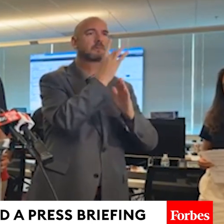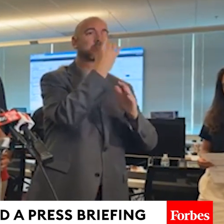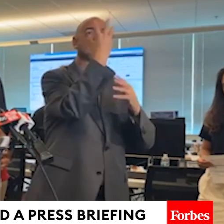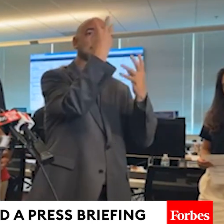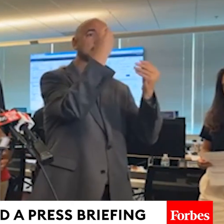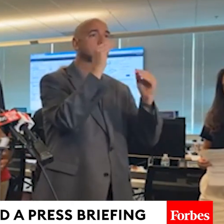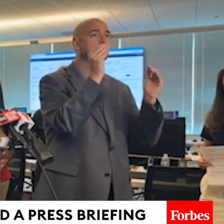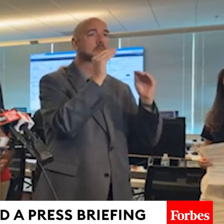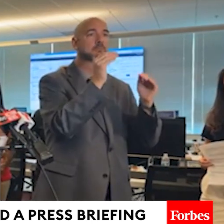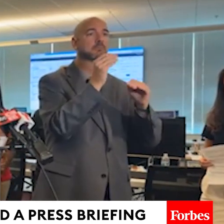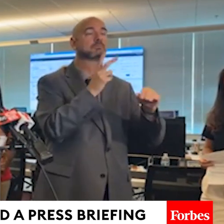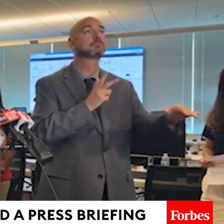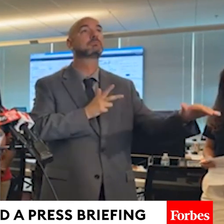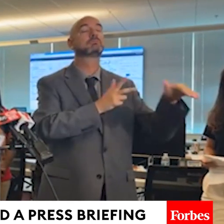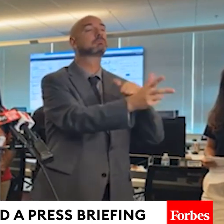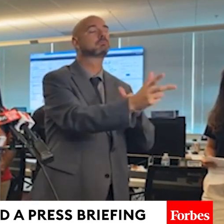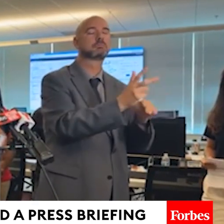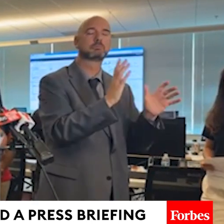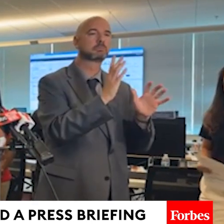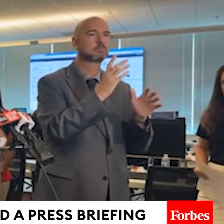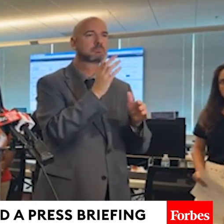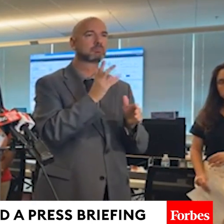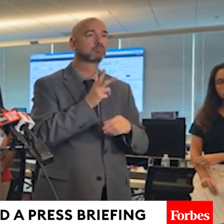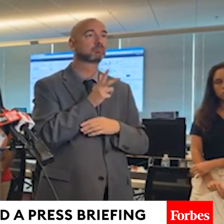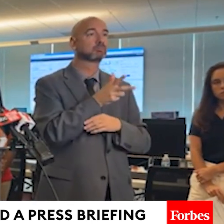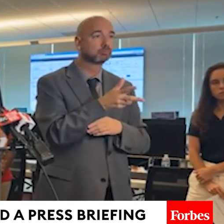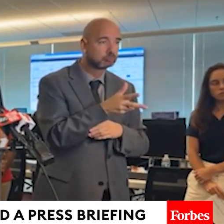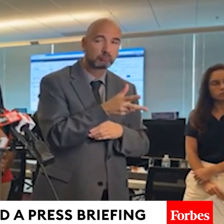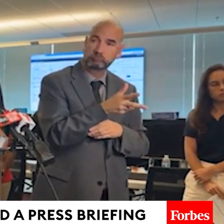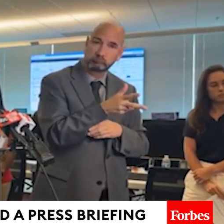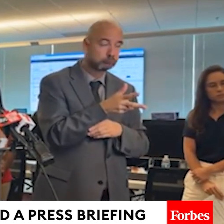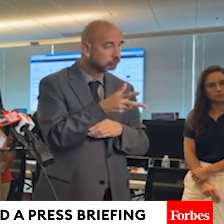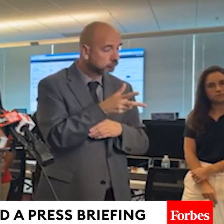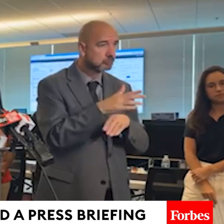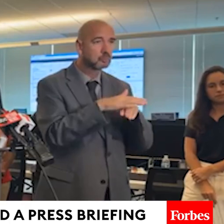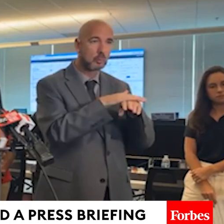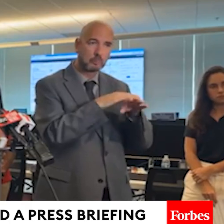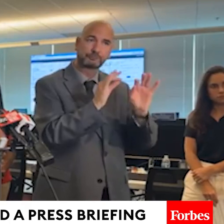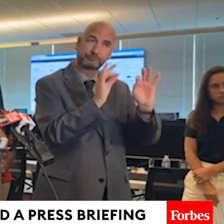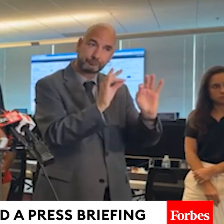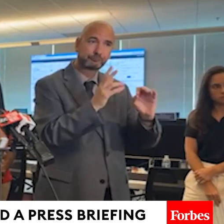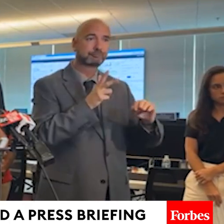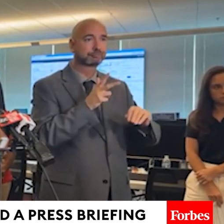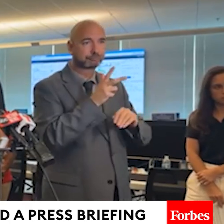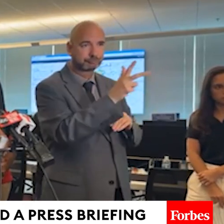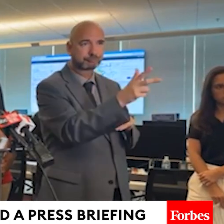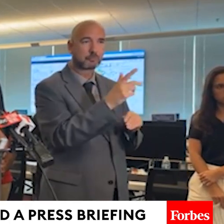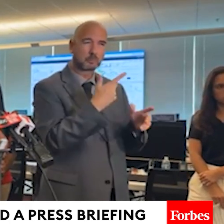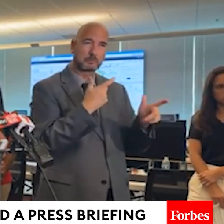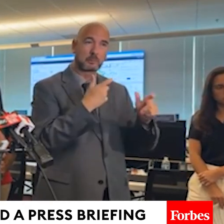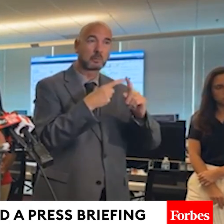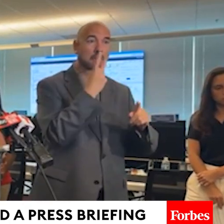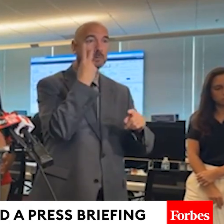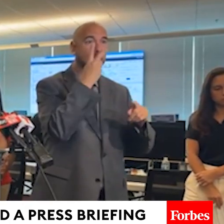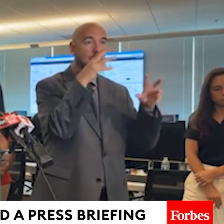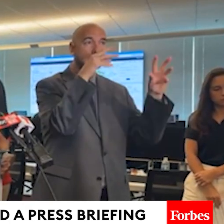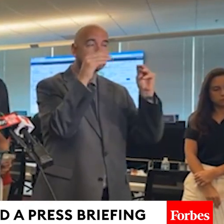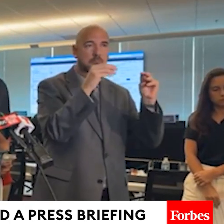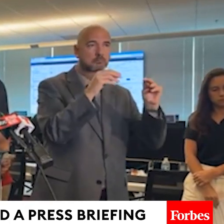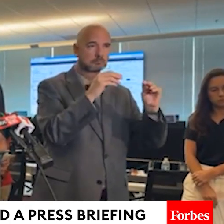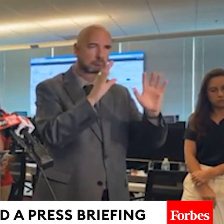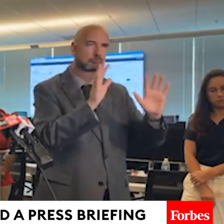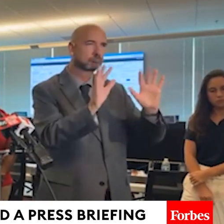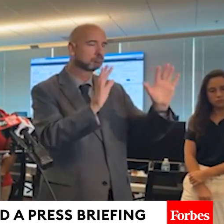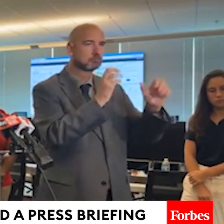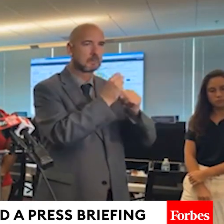stops, slow down. Just in general, slow down your speeds through dark signals. We really appreciate the